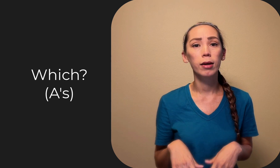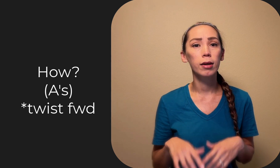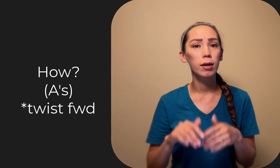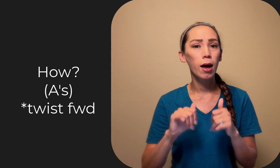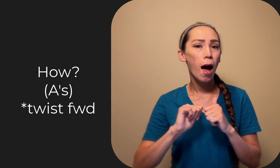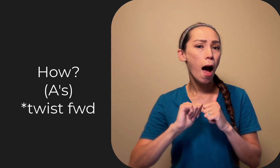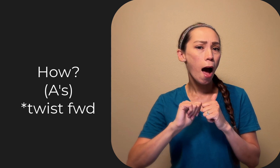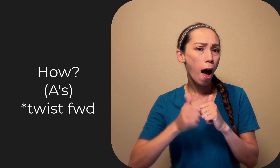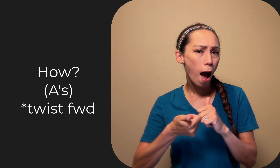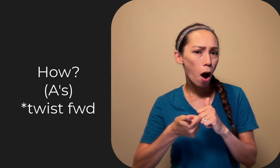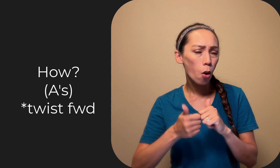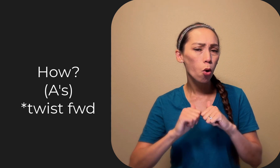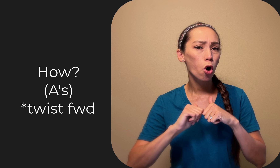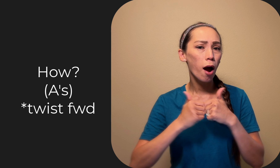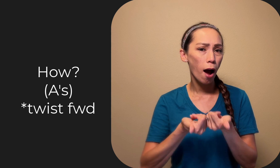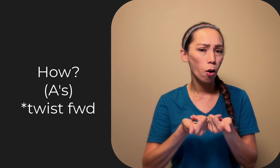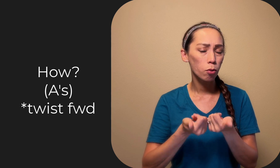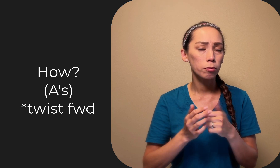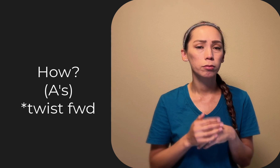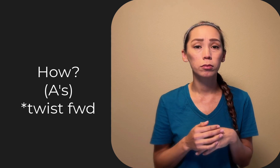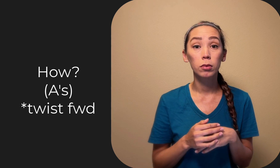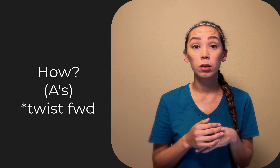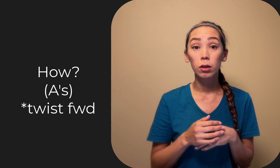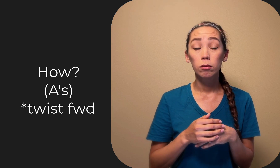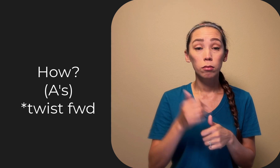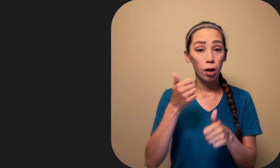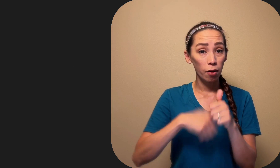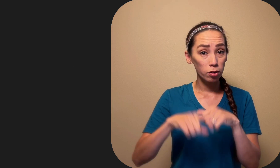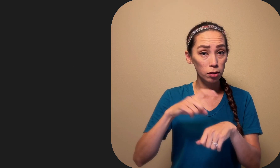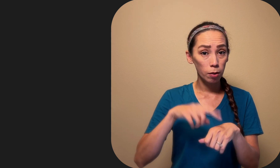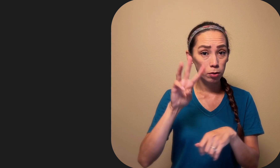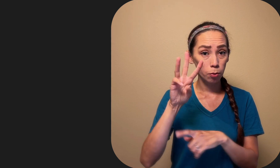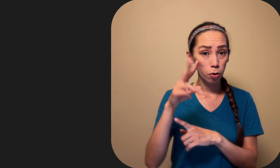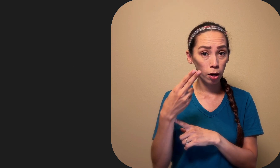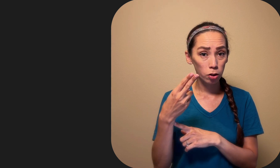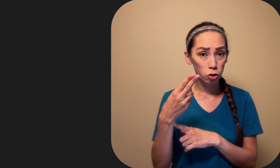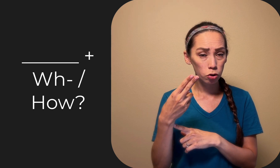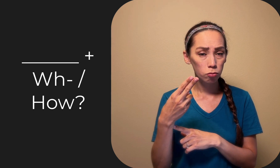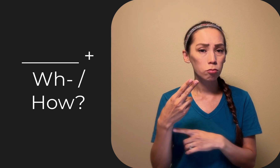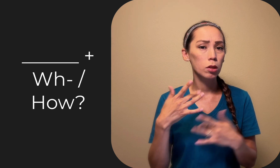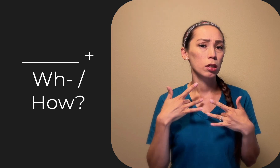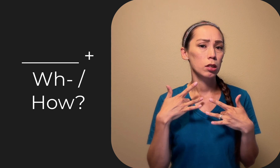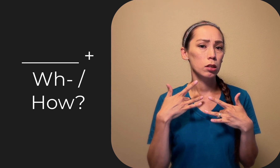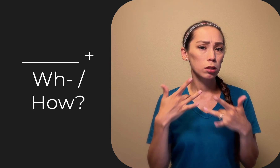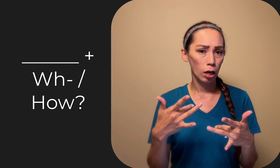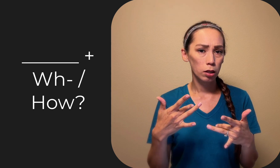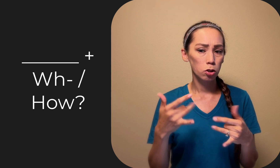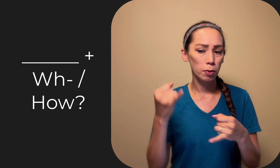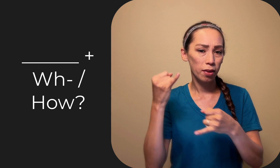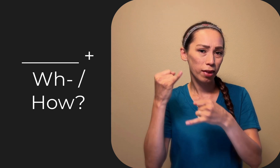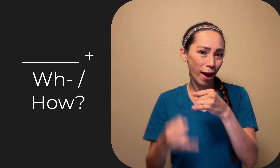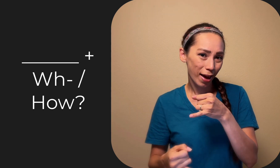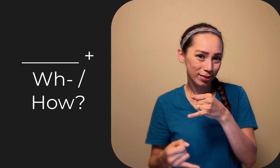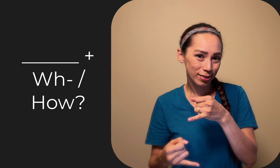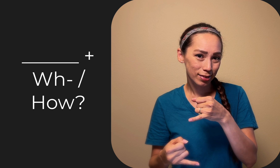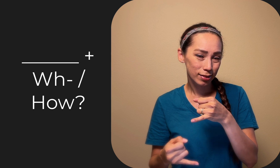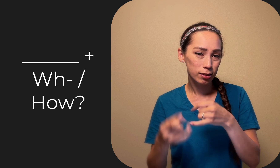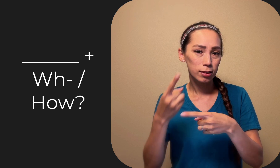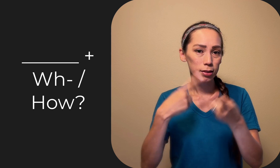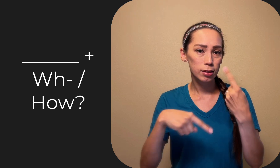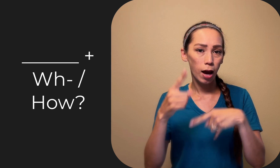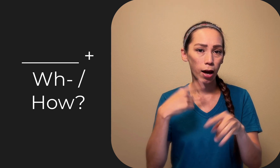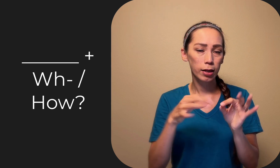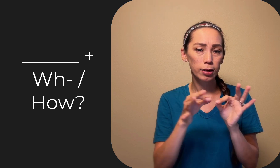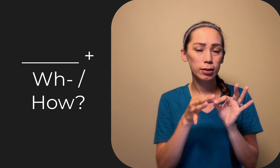and how. Every time you use the WH words, you typically have it at the end of your